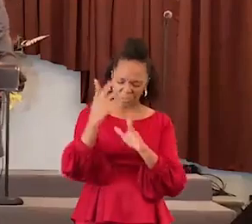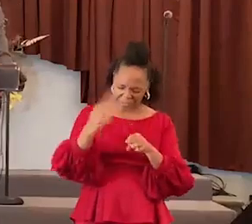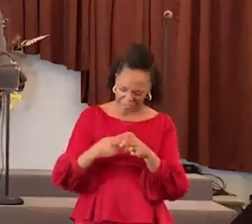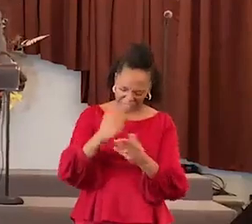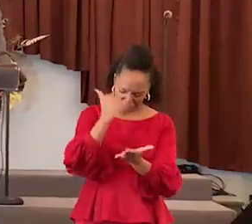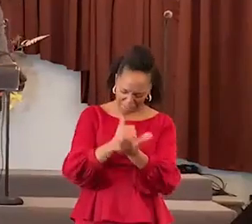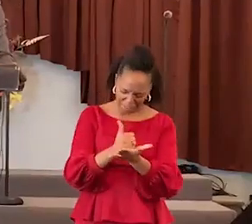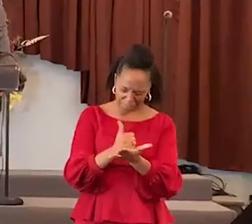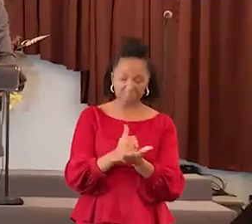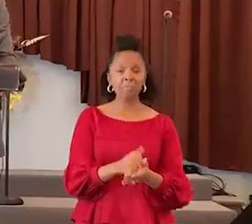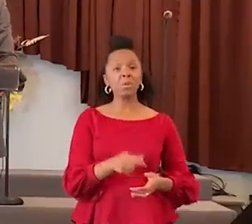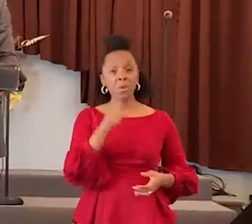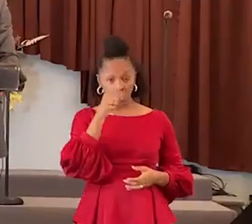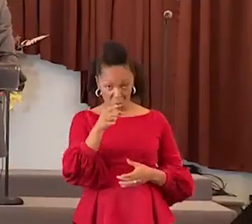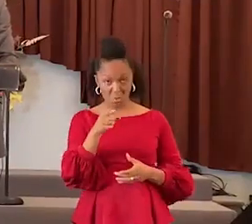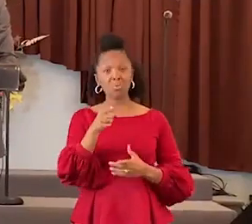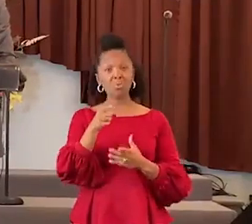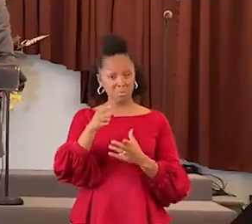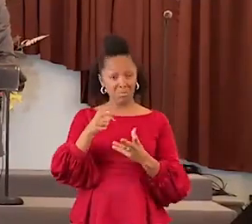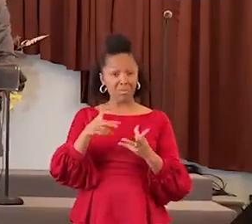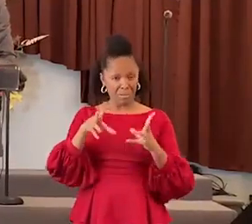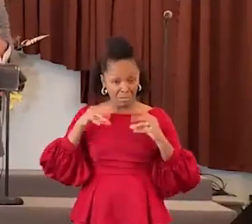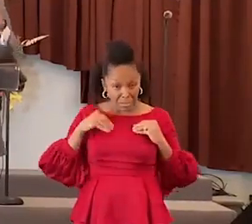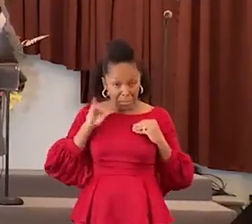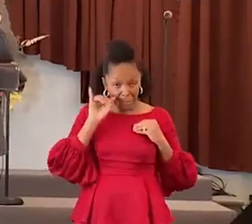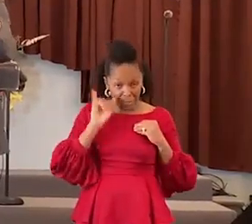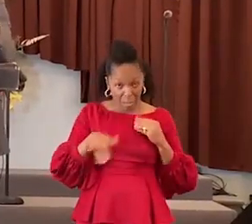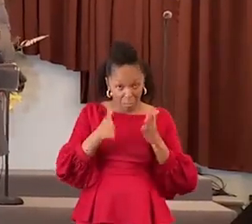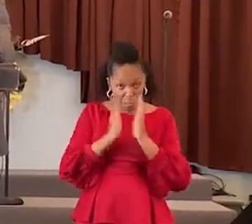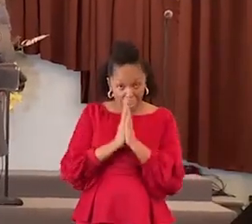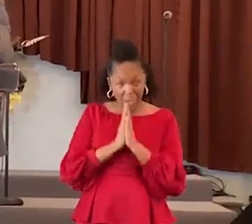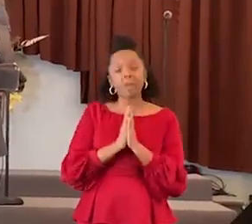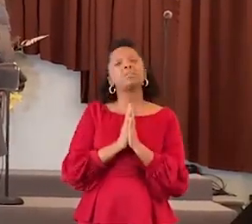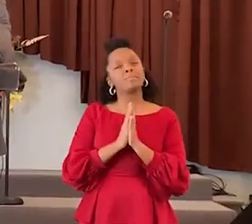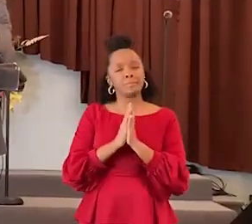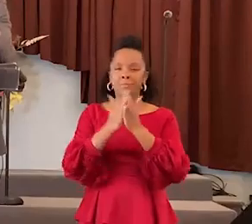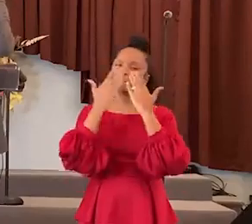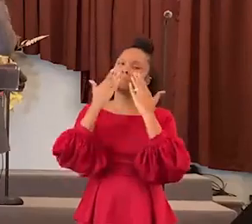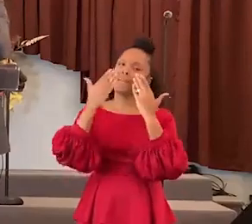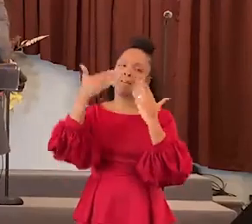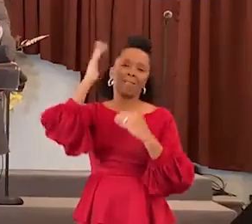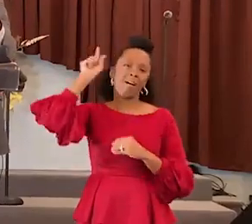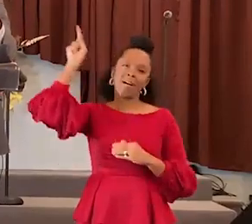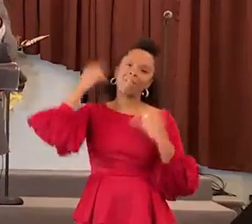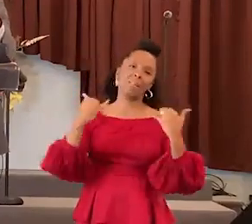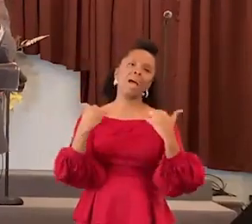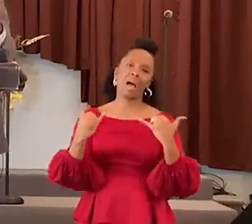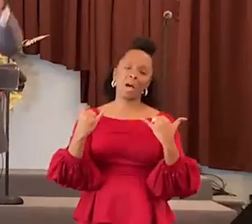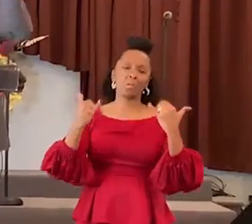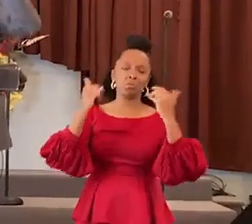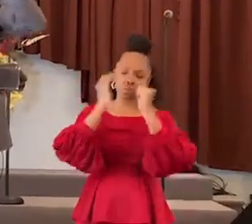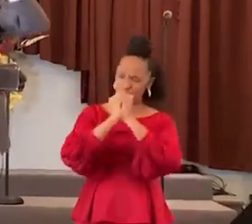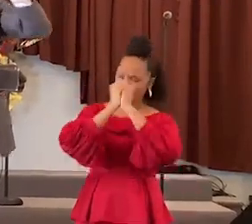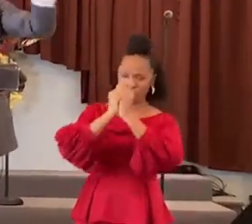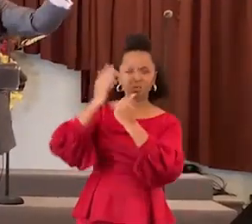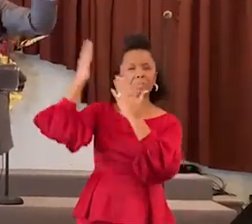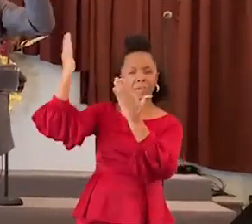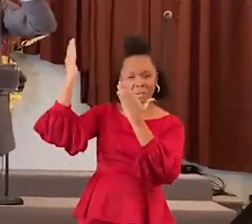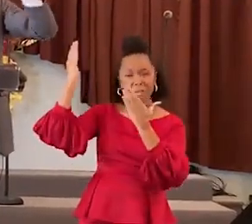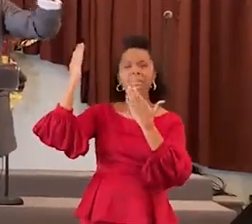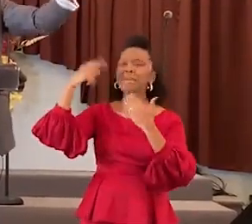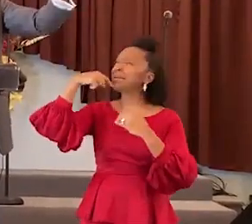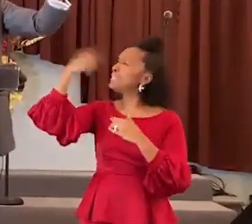prayer, I want you to begin to tell God thank you. Come on, begin to praise Him right now. Begin to worship Him. Lift your hand and tell Him